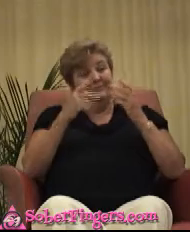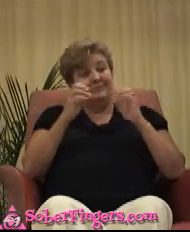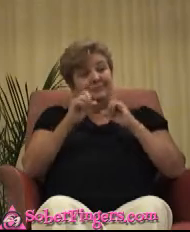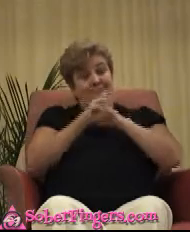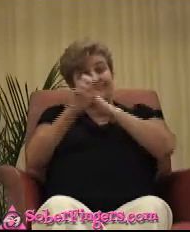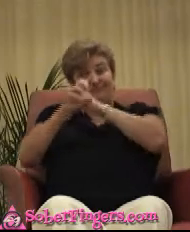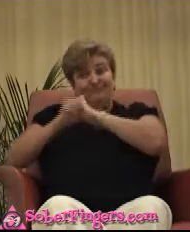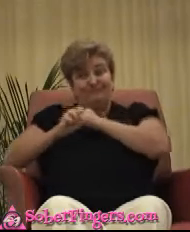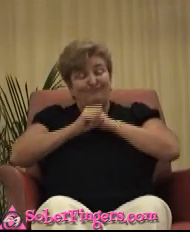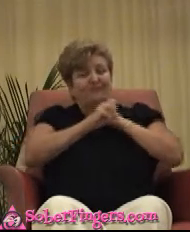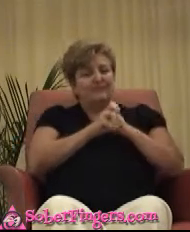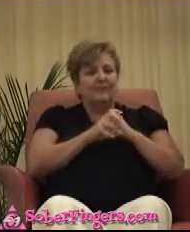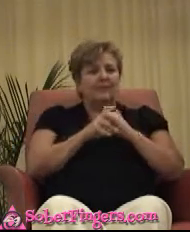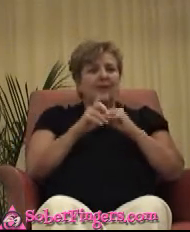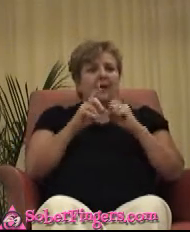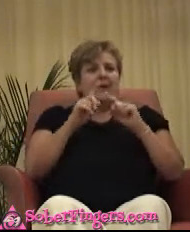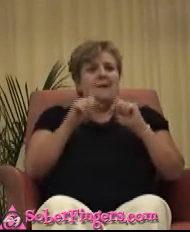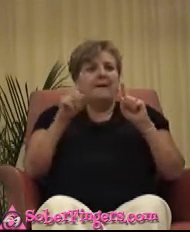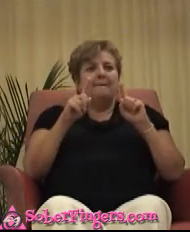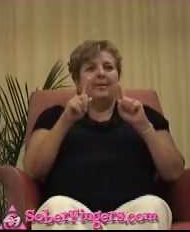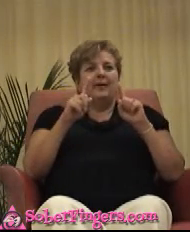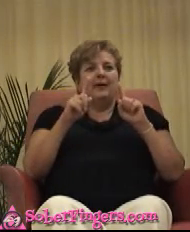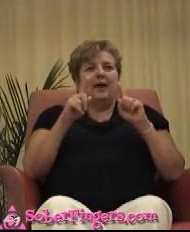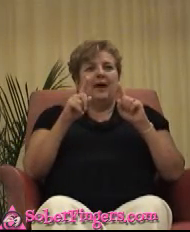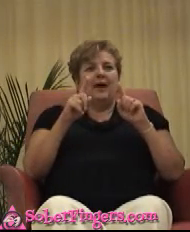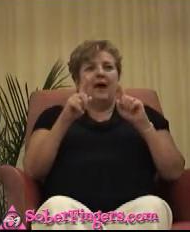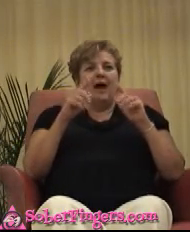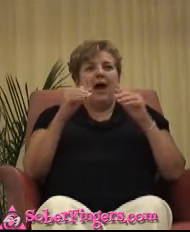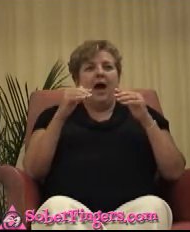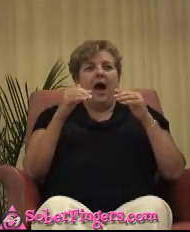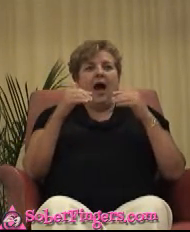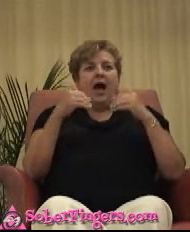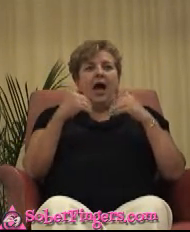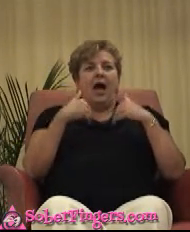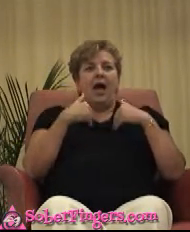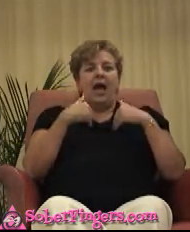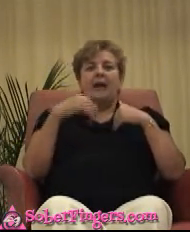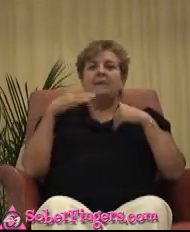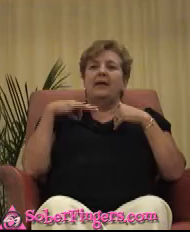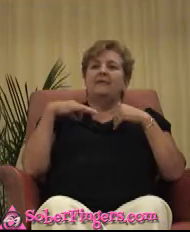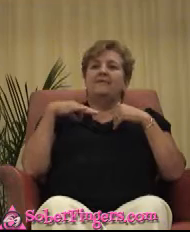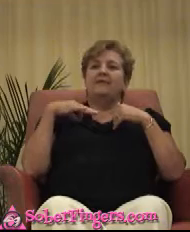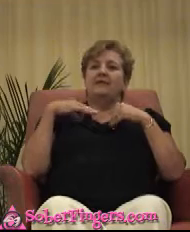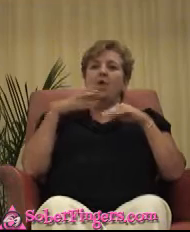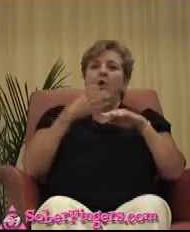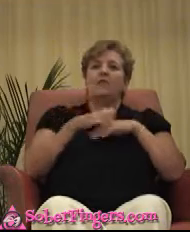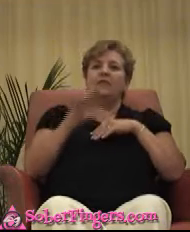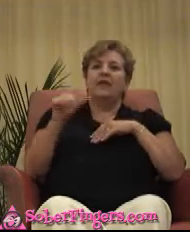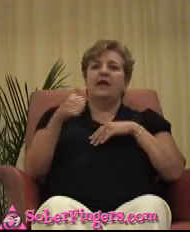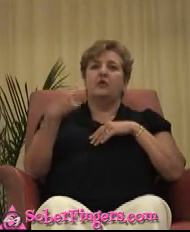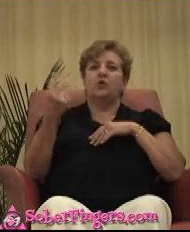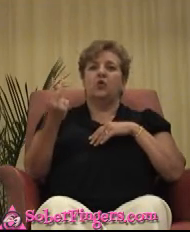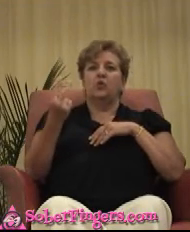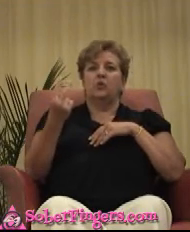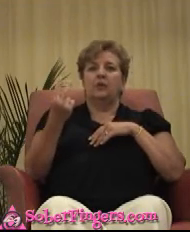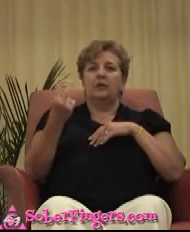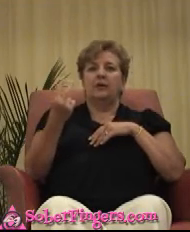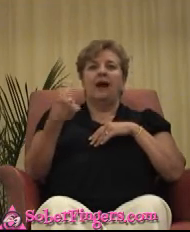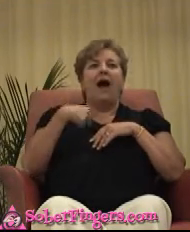But I had an advantage over the other 2 because I was the alcoholic. I had worked desperately hard at treatment. I had probably worked